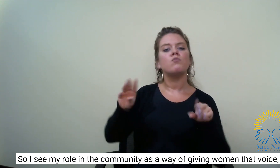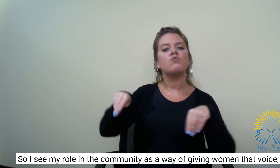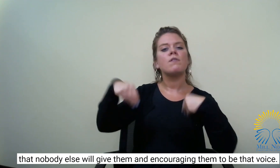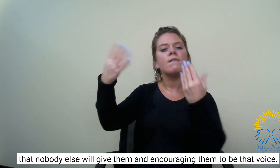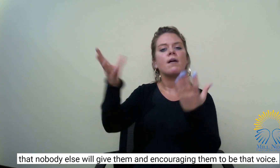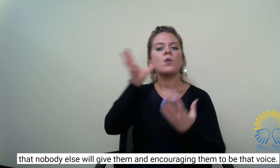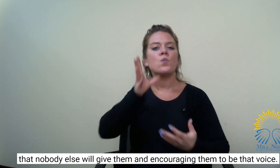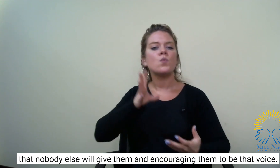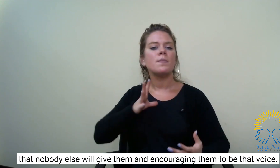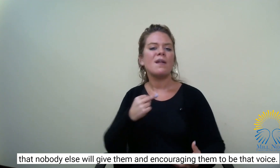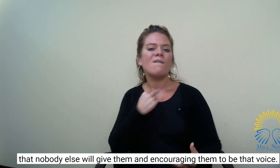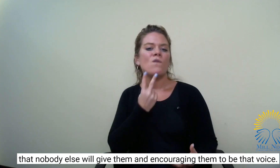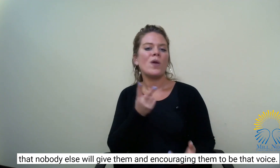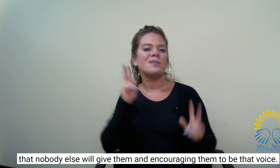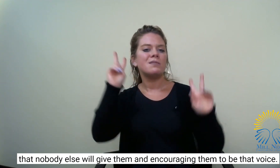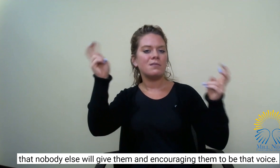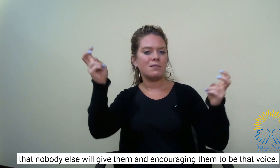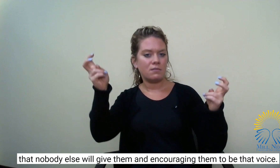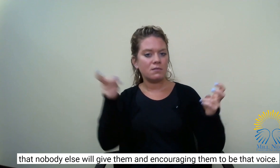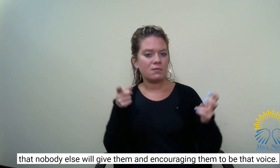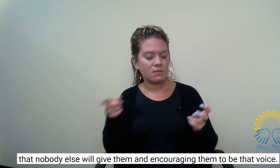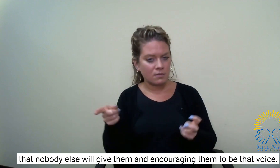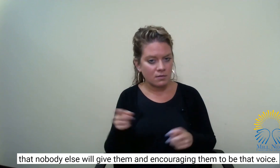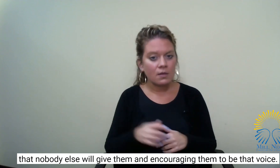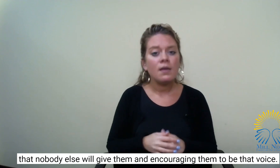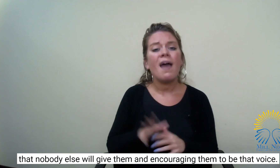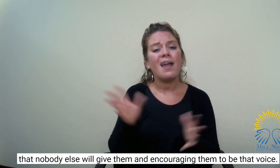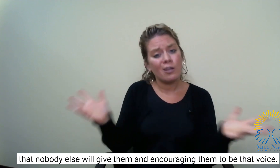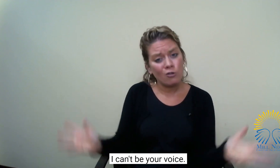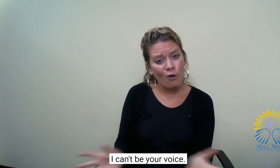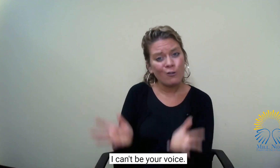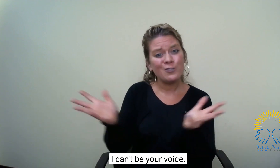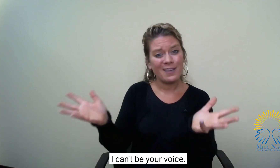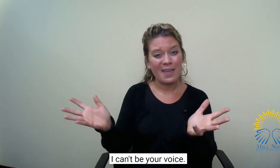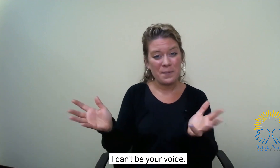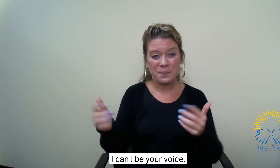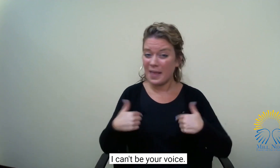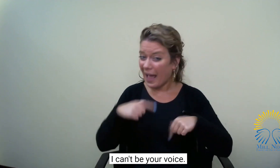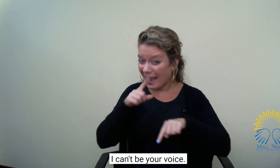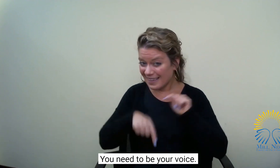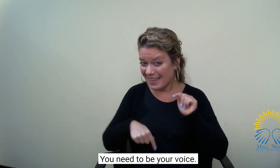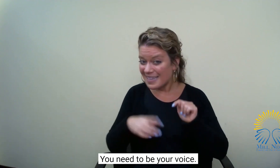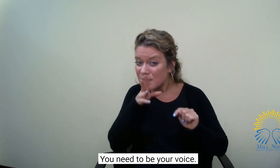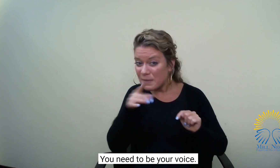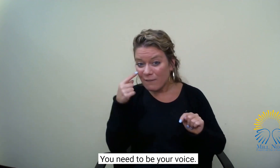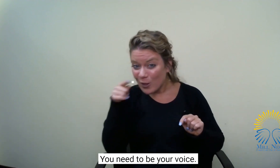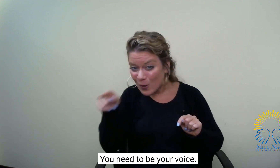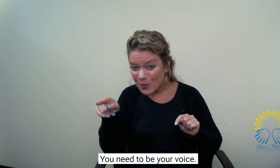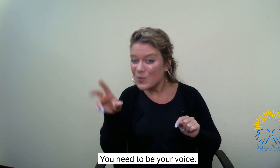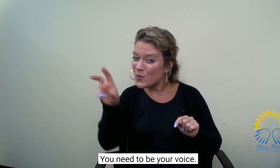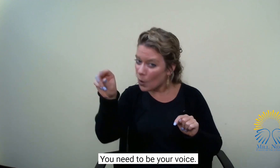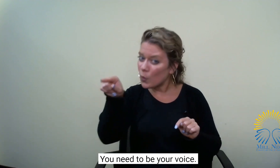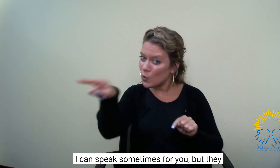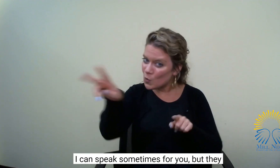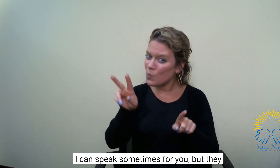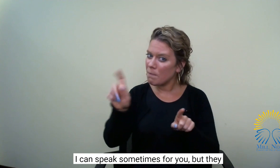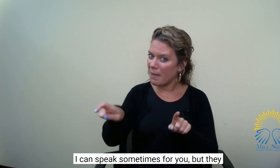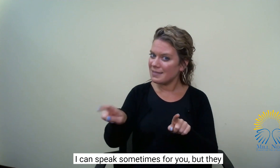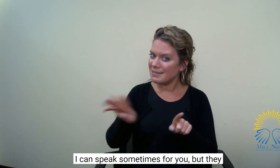that nobody else will give them, and encouraging them to be that voice. I can't be your voice. You need to be your voice. I can speak sometimes